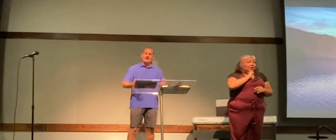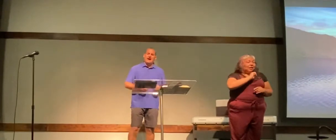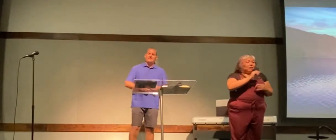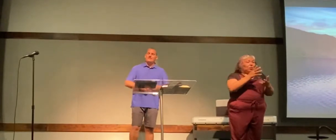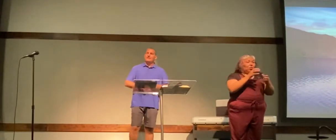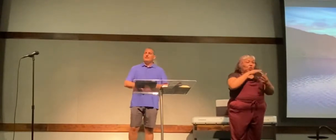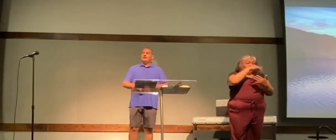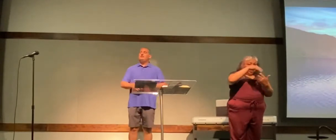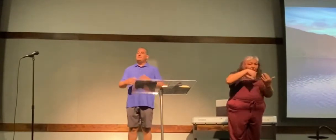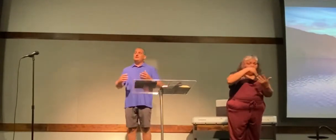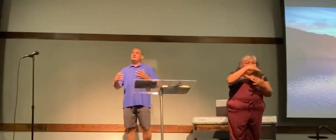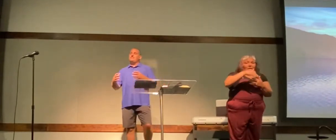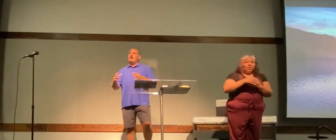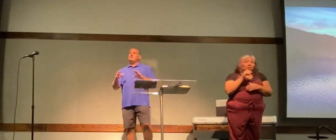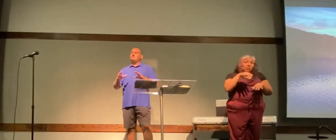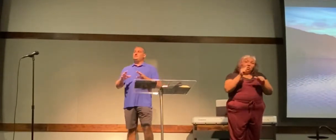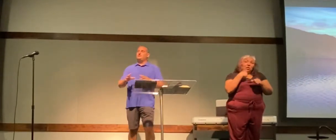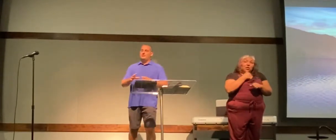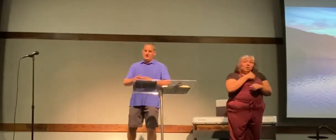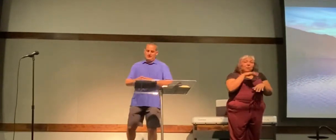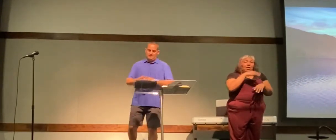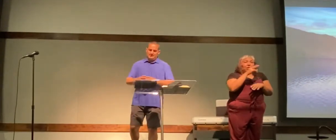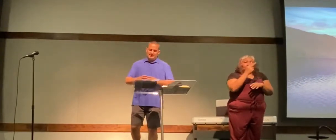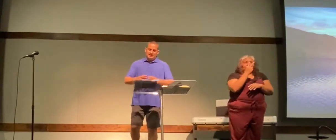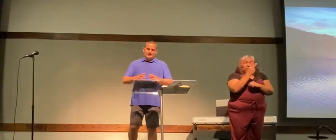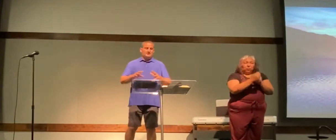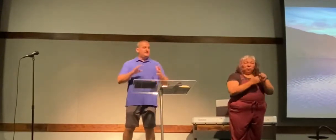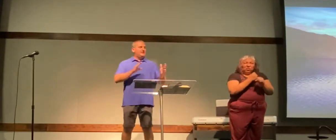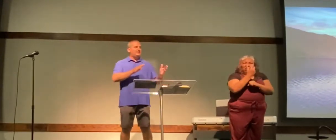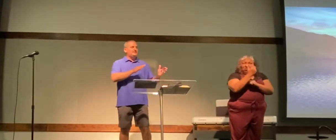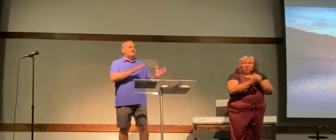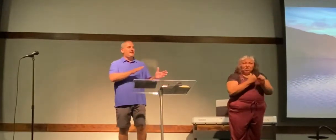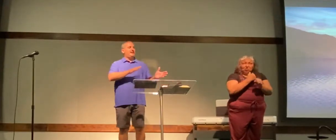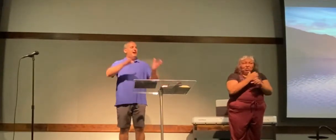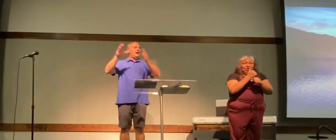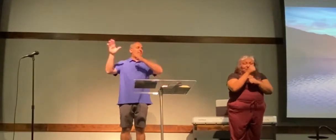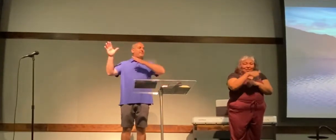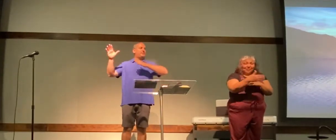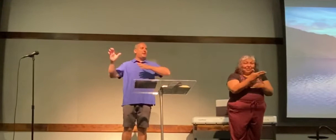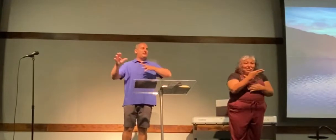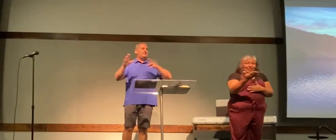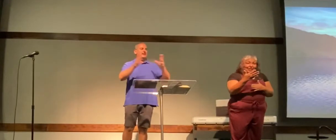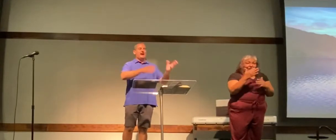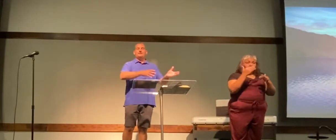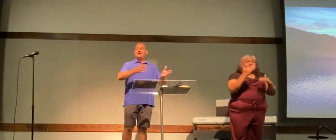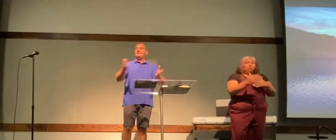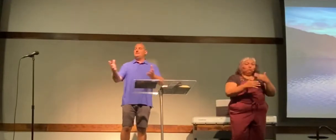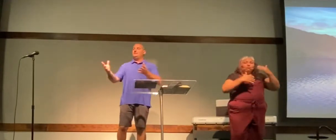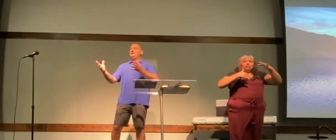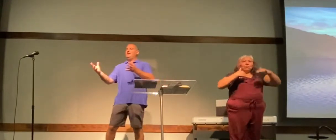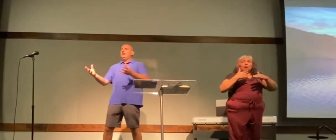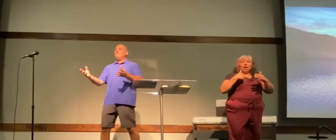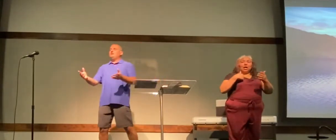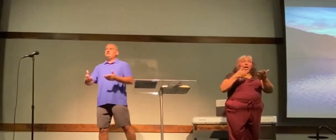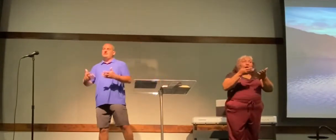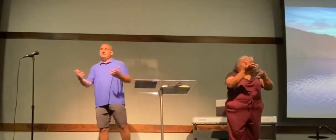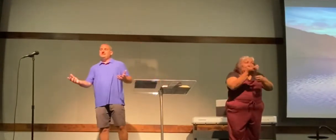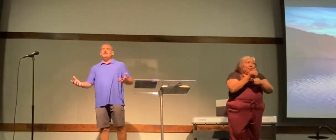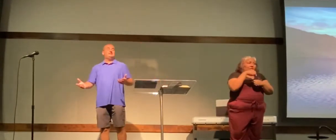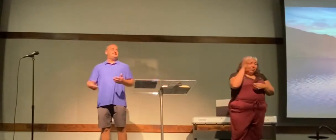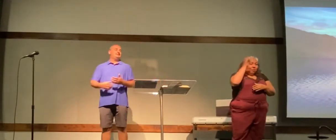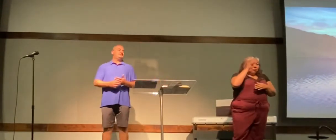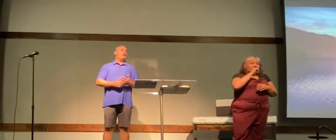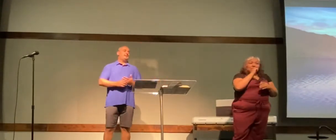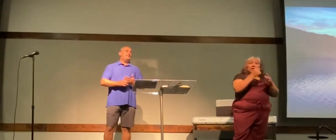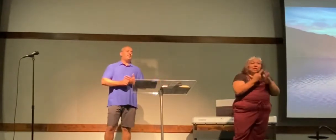to hang out. And it took us about 2 to 3 years to get this thing up off the ground. You see, I inherited a ministry that